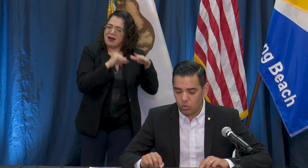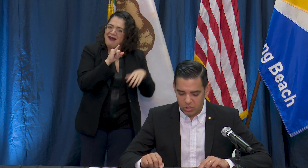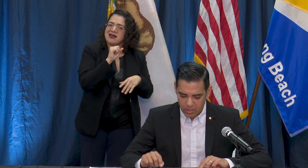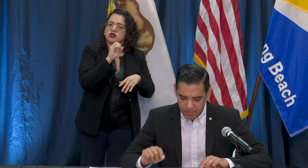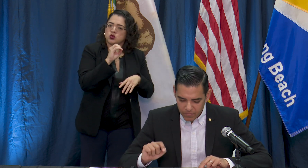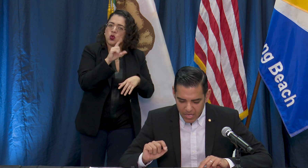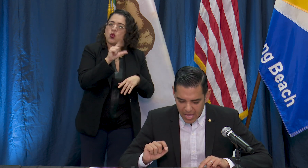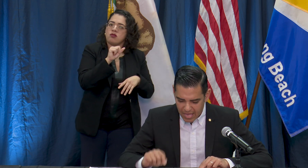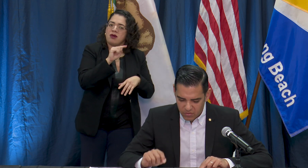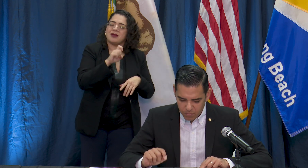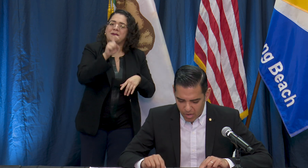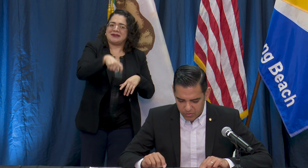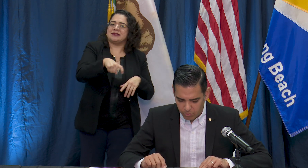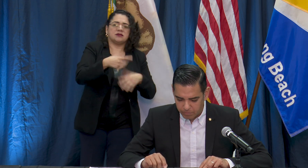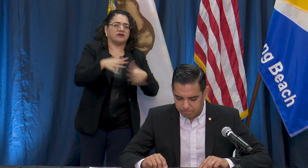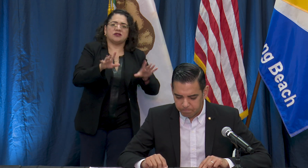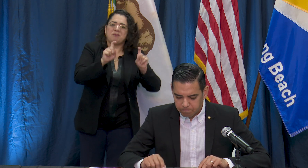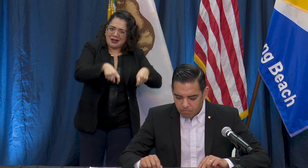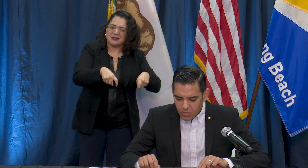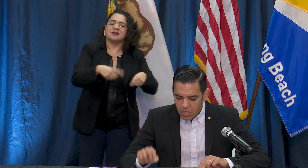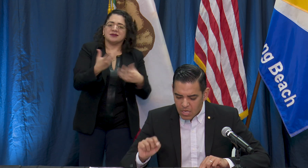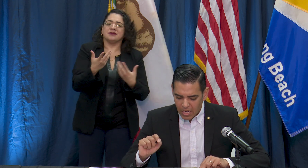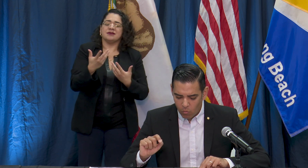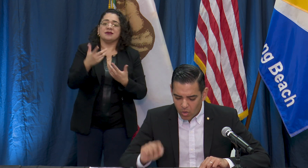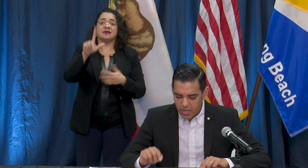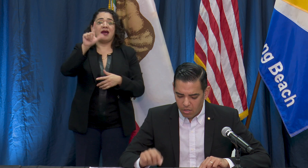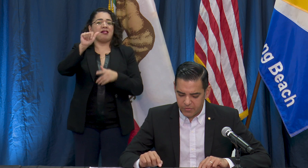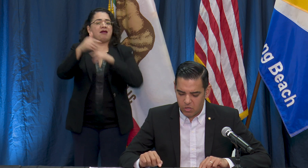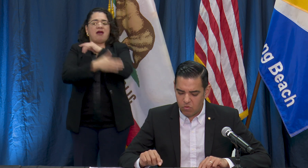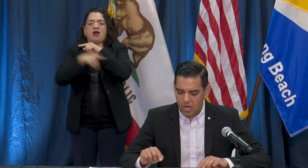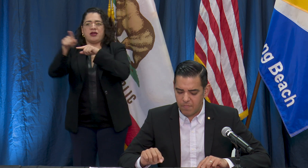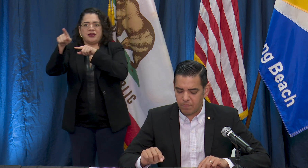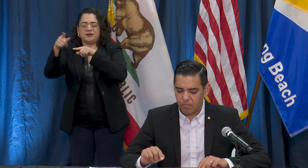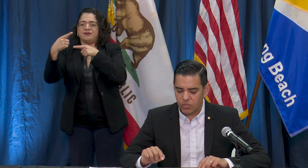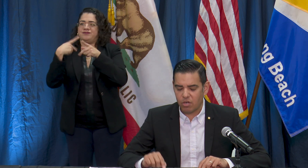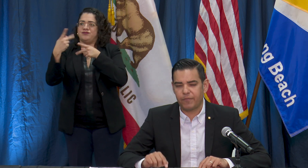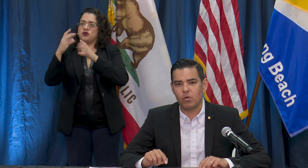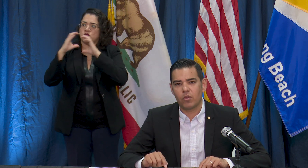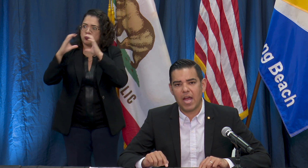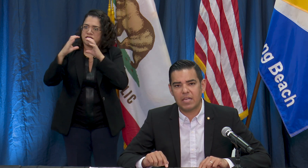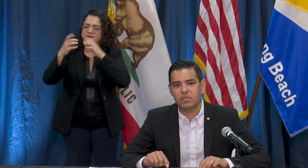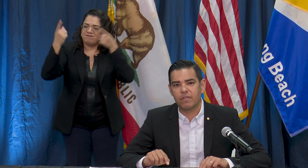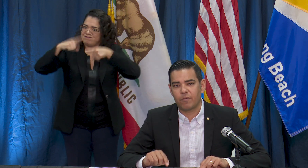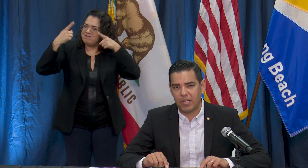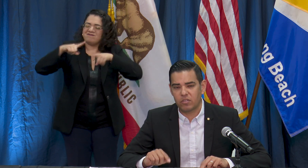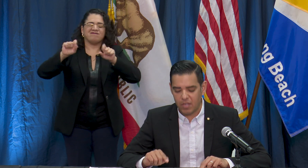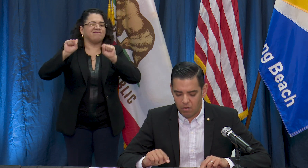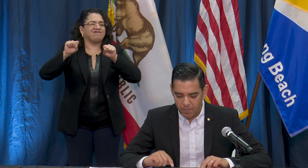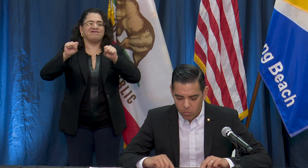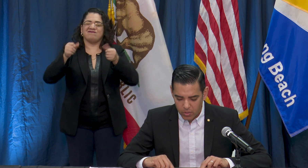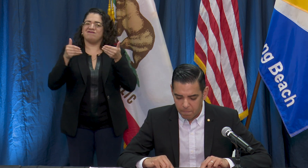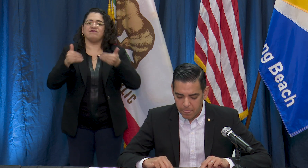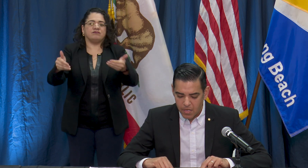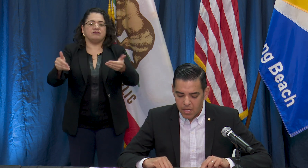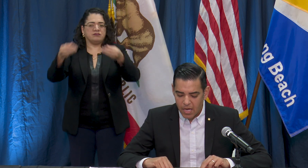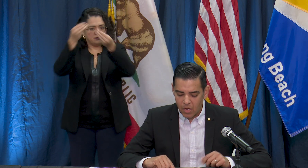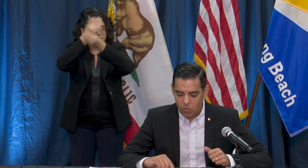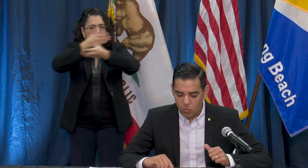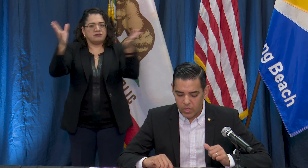as closely as possible. Want to also share a few other items of information that are